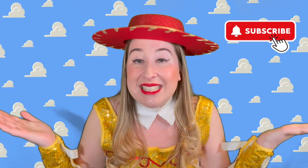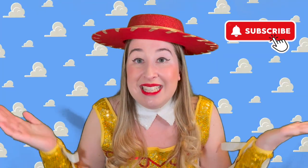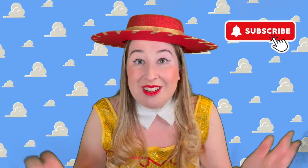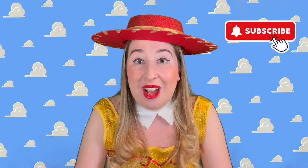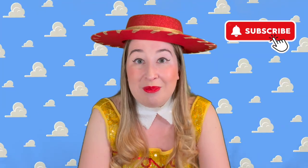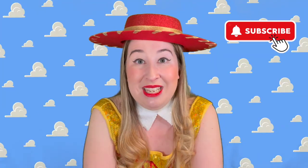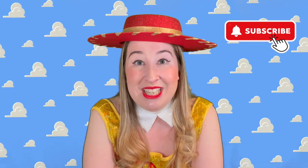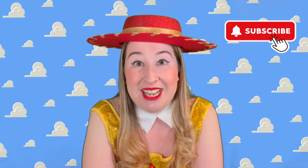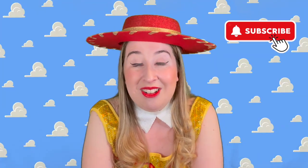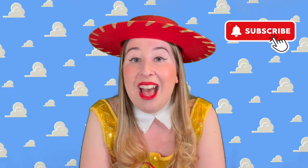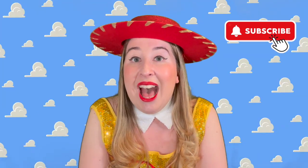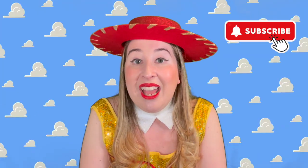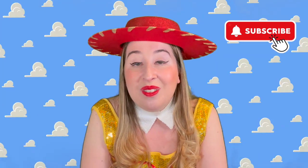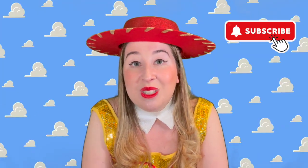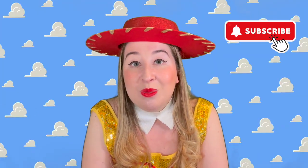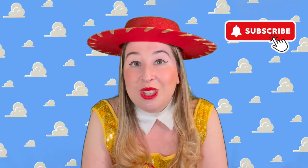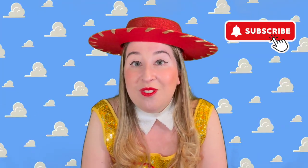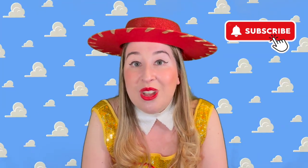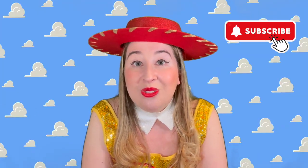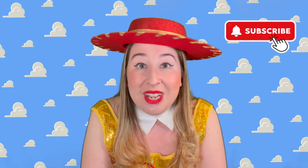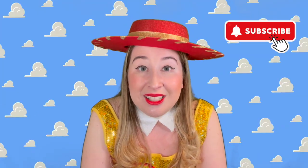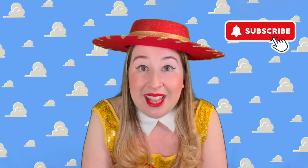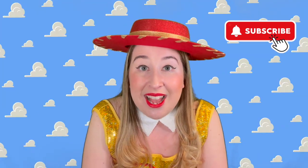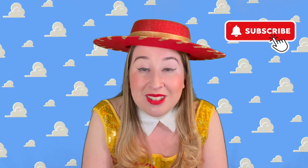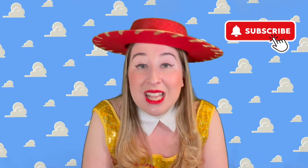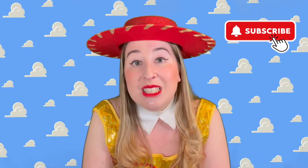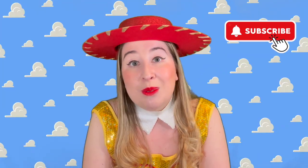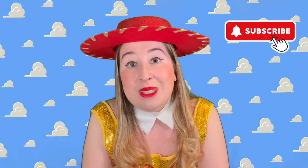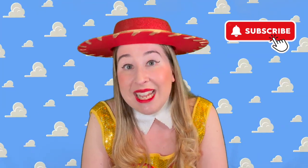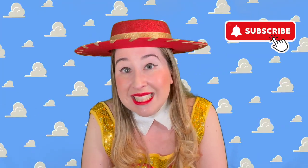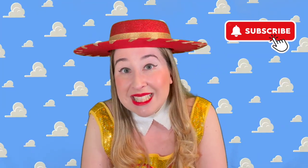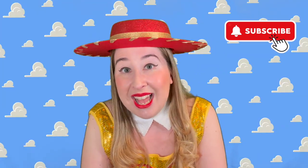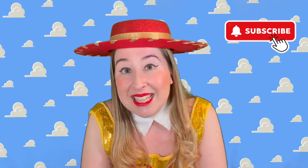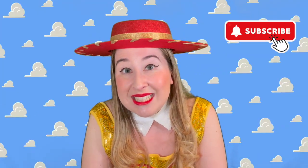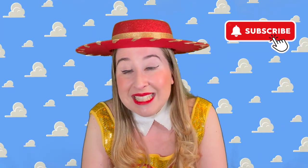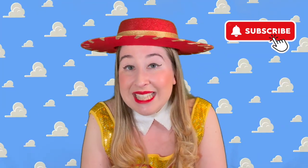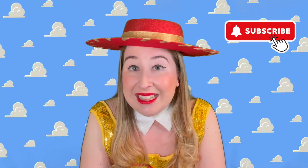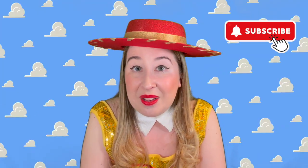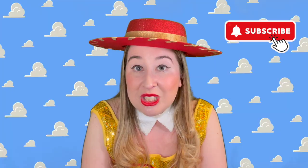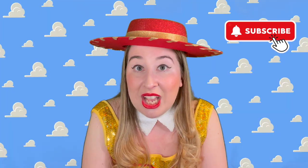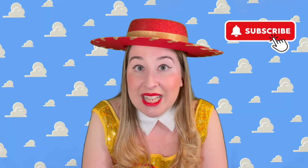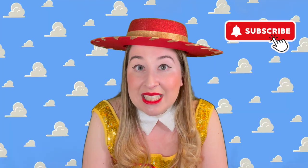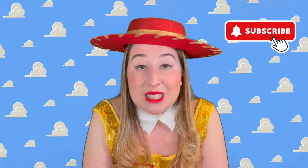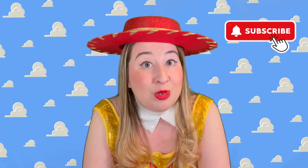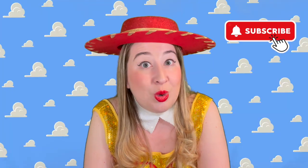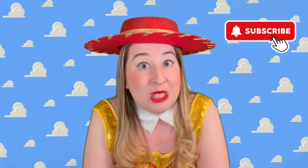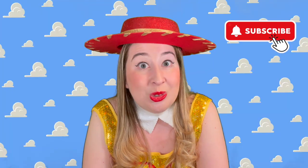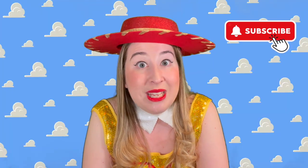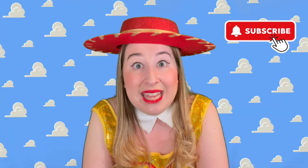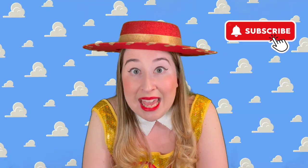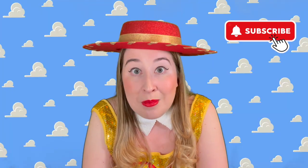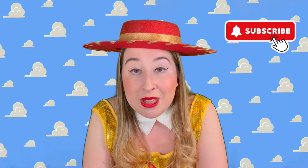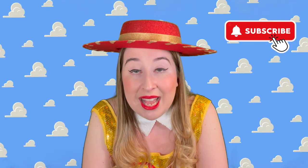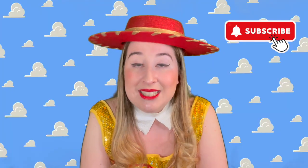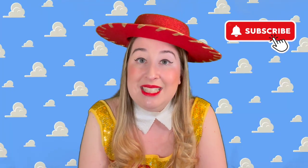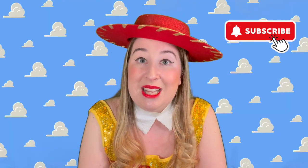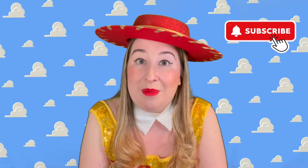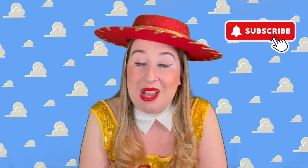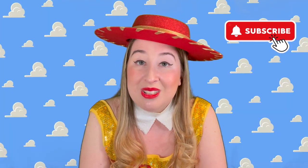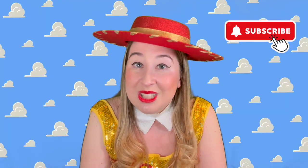here on my channel. I have some really fun read alouds, some dance classes, sign language classes, some Toy Story game classes coming out soon.